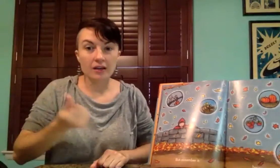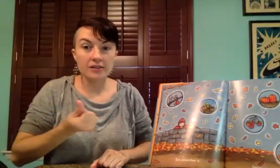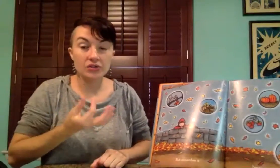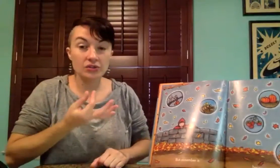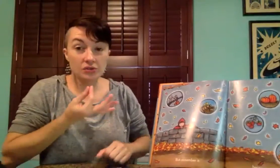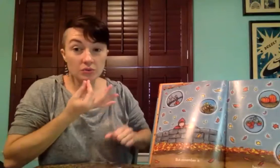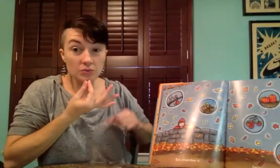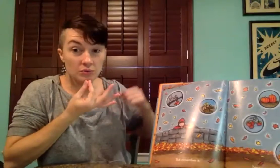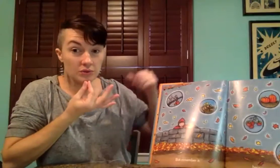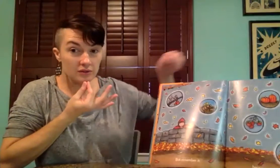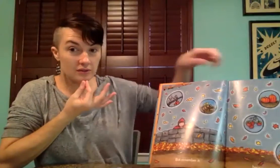because soon